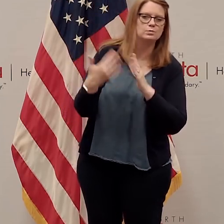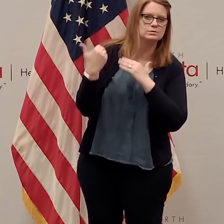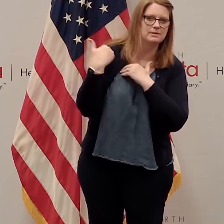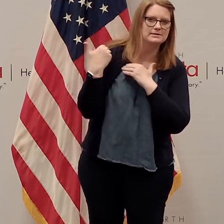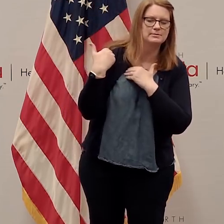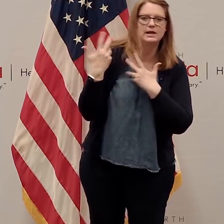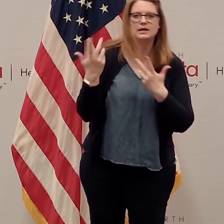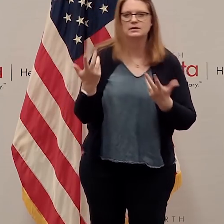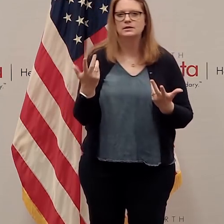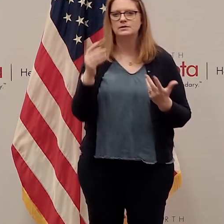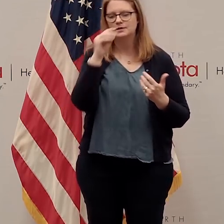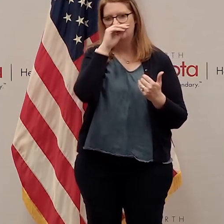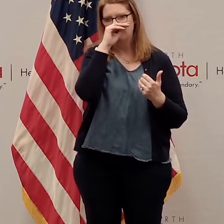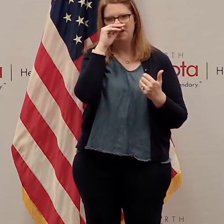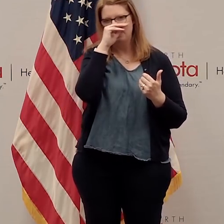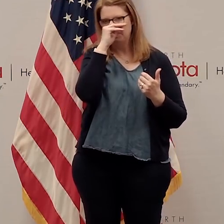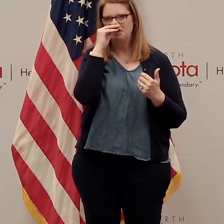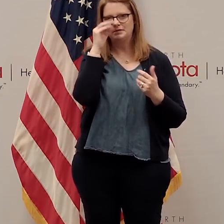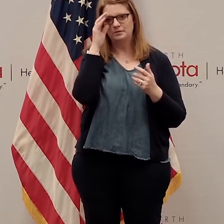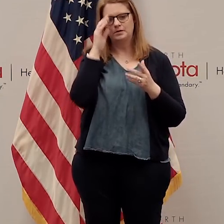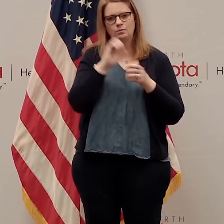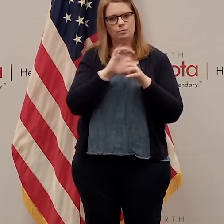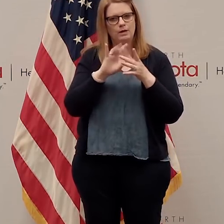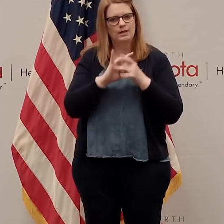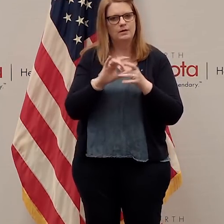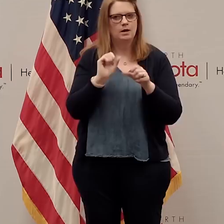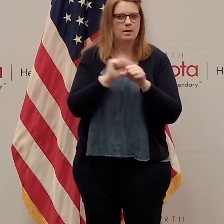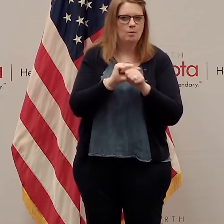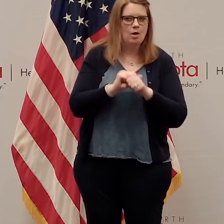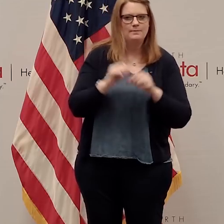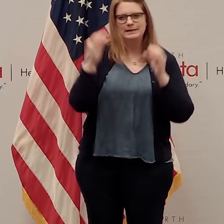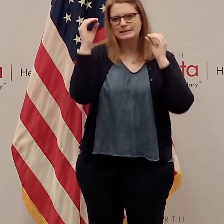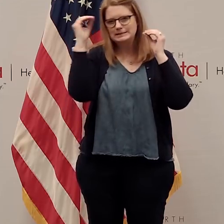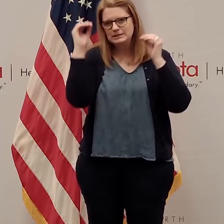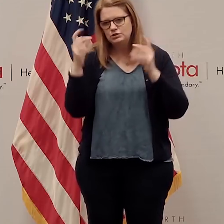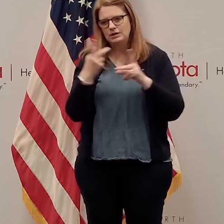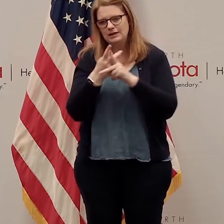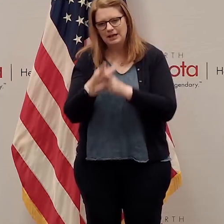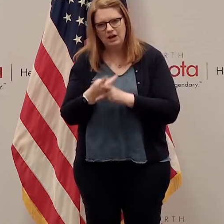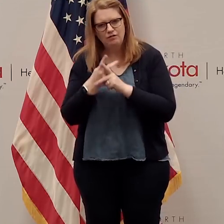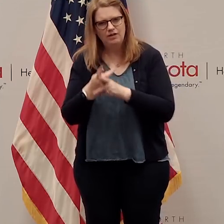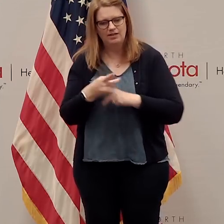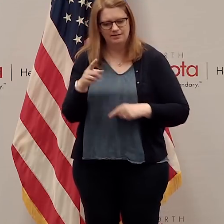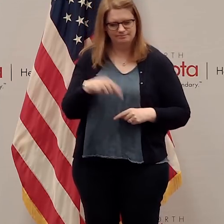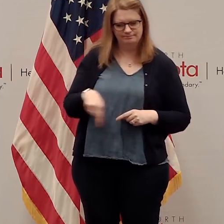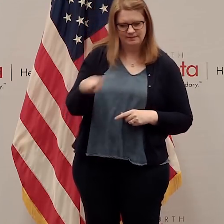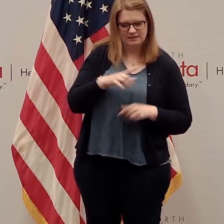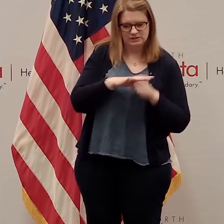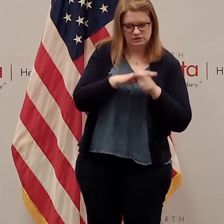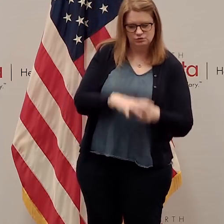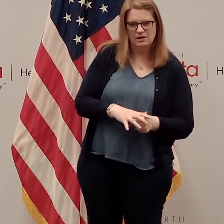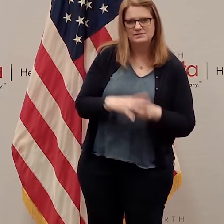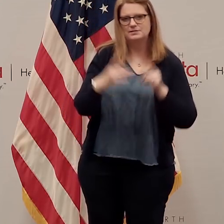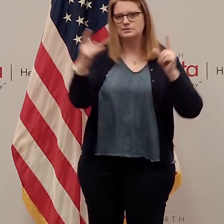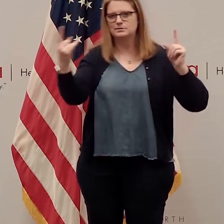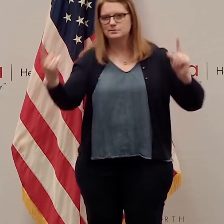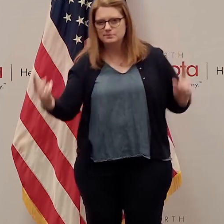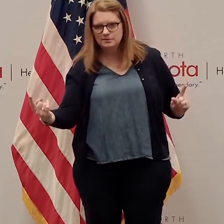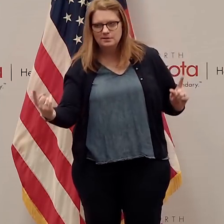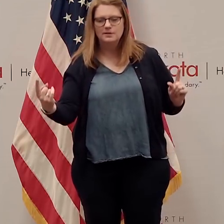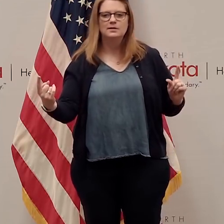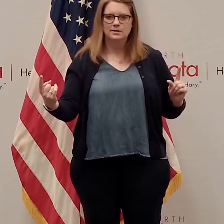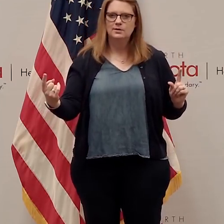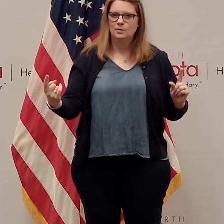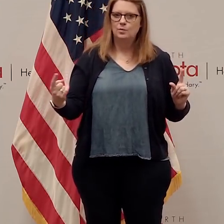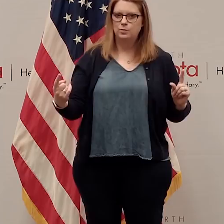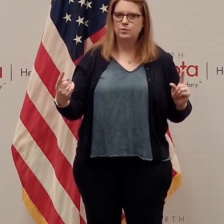responsibilities relative to employment, teaching, caregiving, these additional stressors, plus the social distancing recommendations,